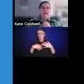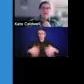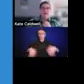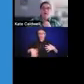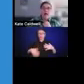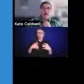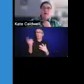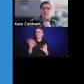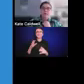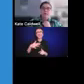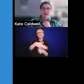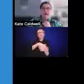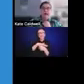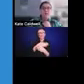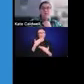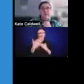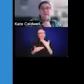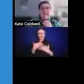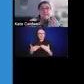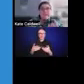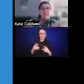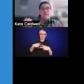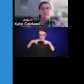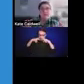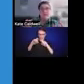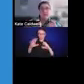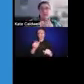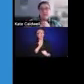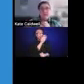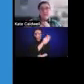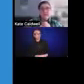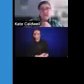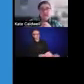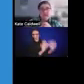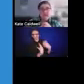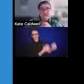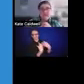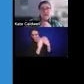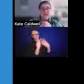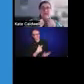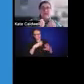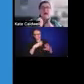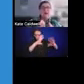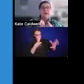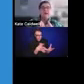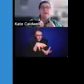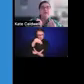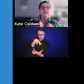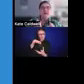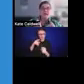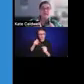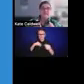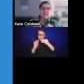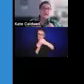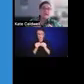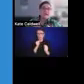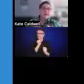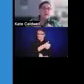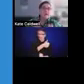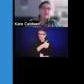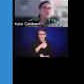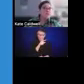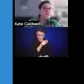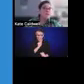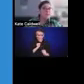okay, how do we put this literally in people's hands? And then how can we use that as a